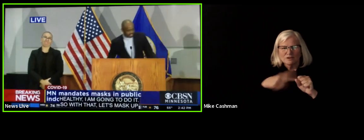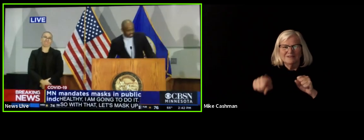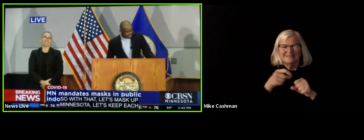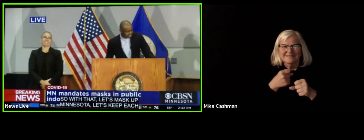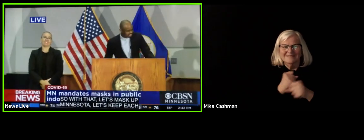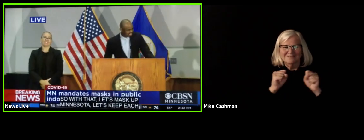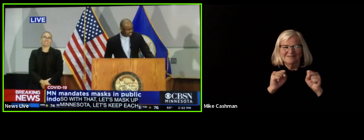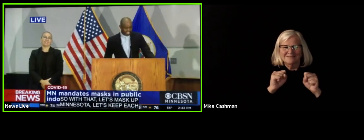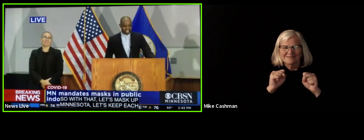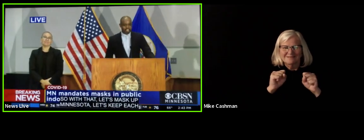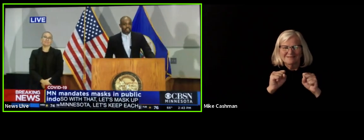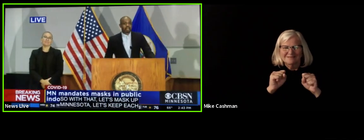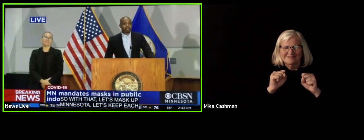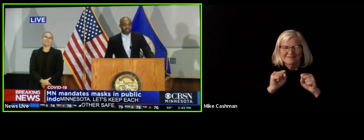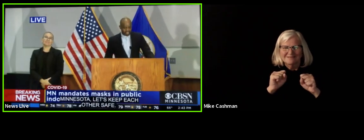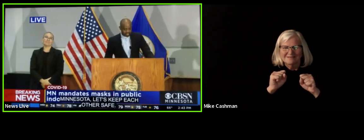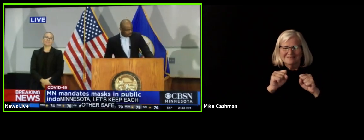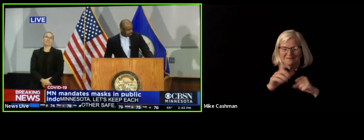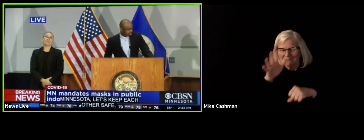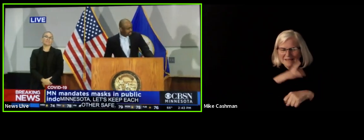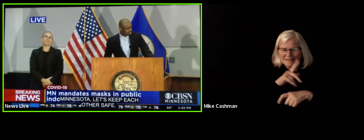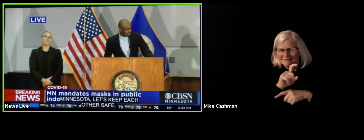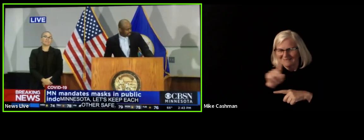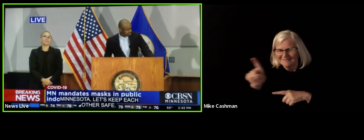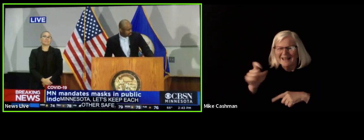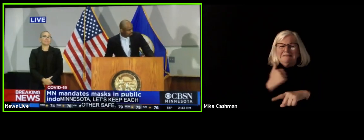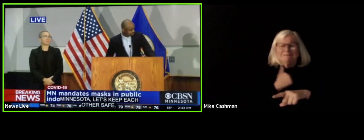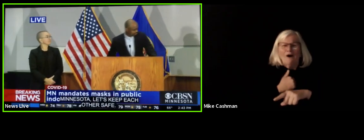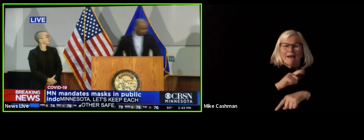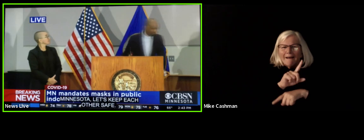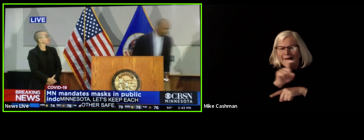you. Apologize. With that, Dr. Bacon.